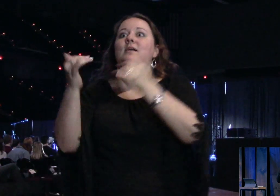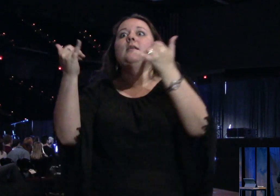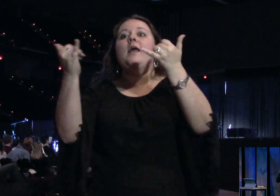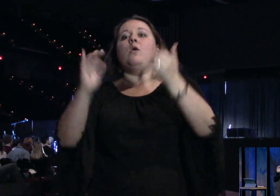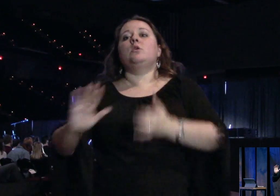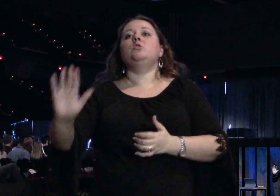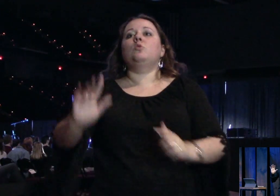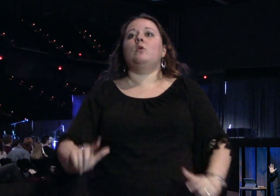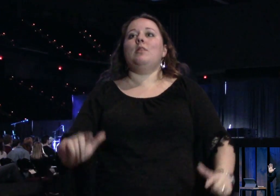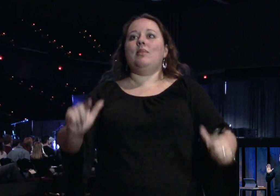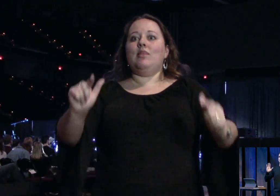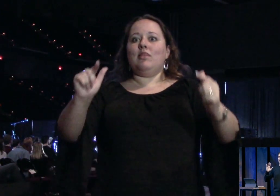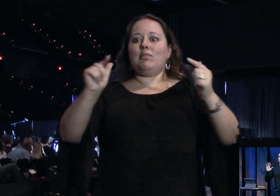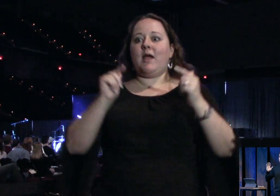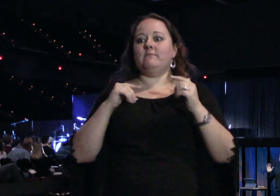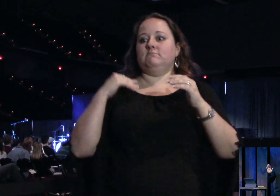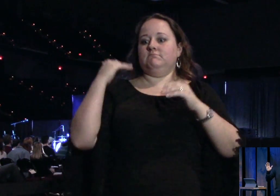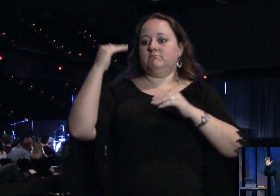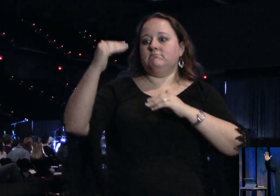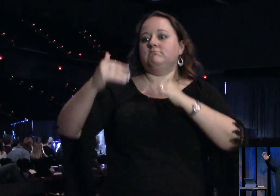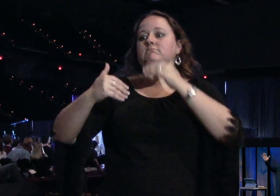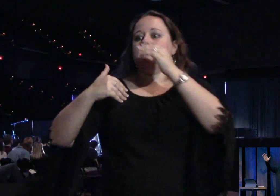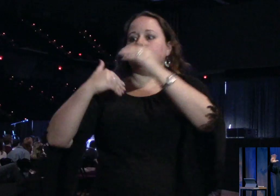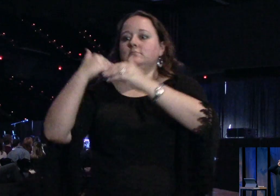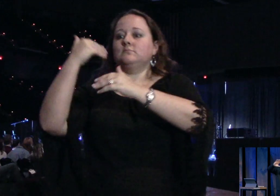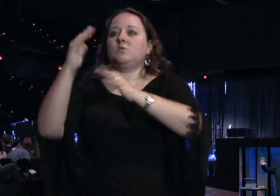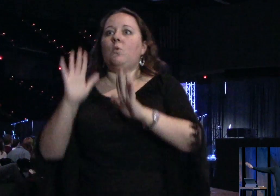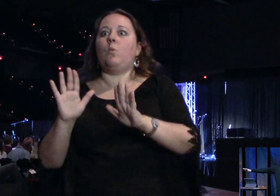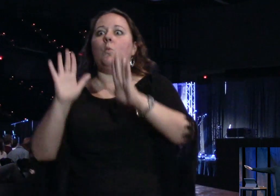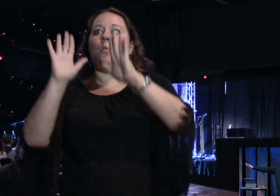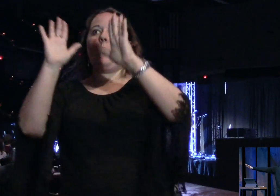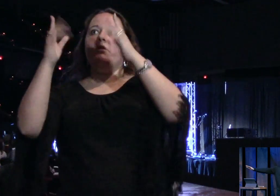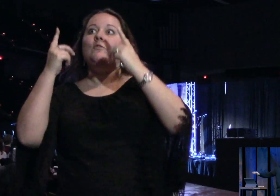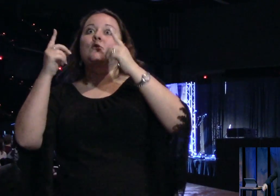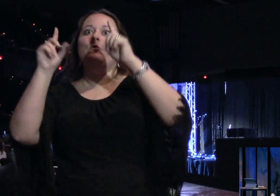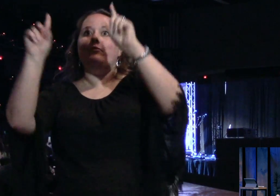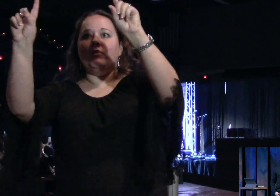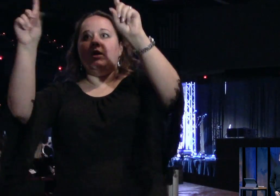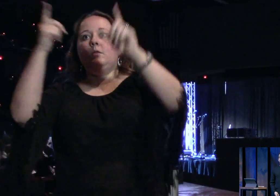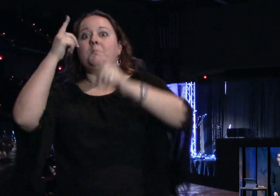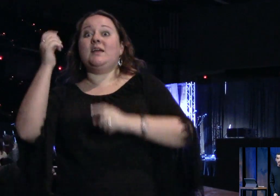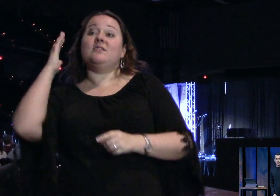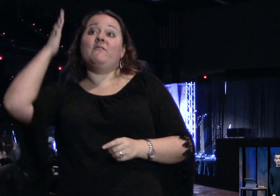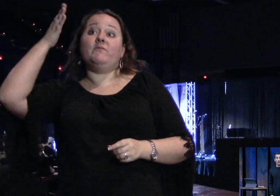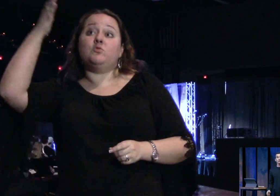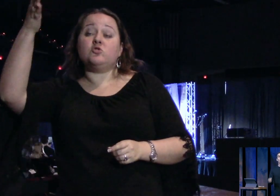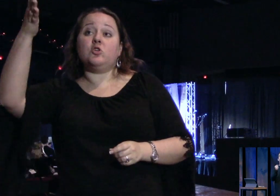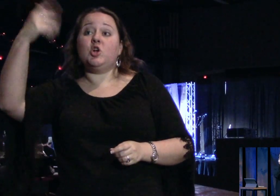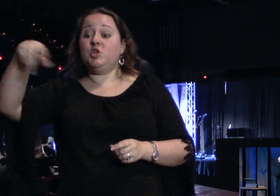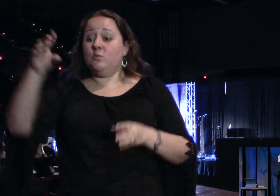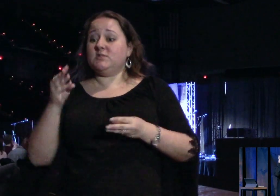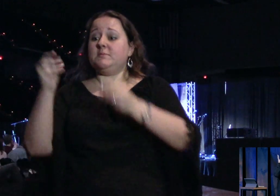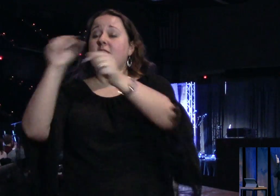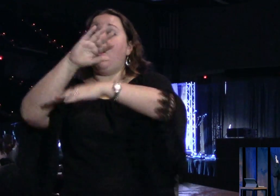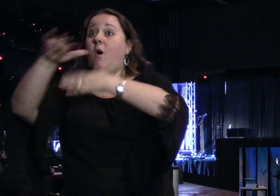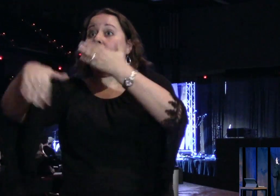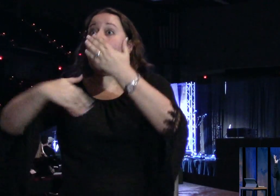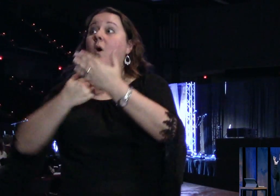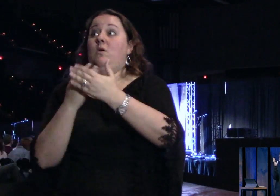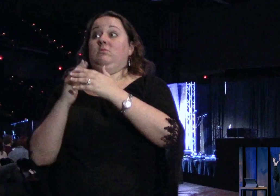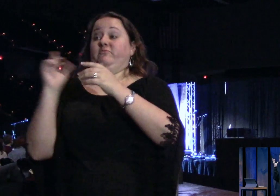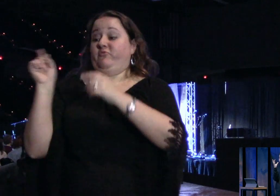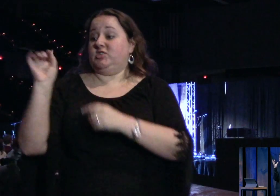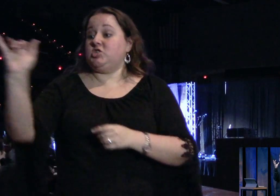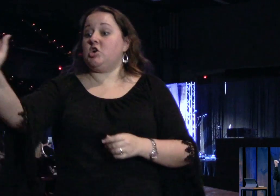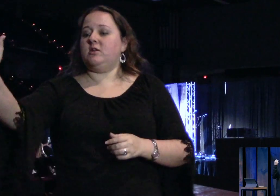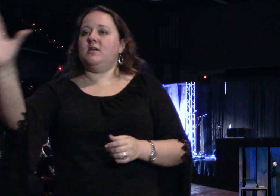then with Jesus, your life is now building towards a glorious fulfillment, because a day is coming where you will spend all